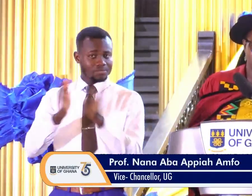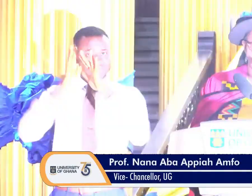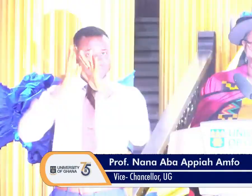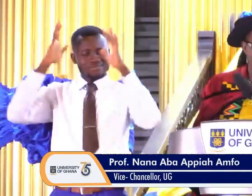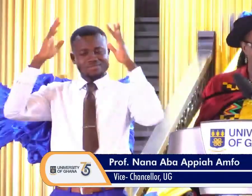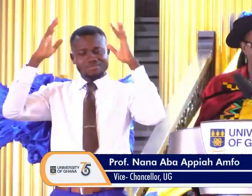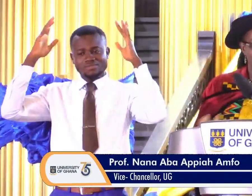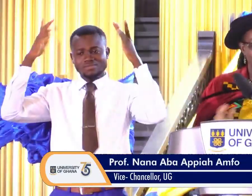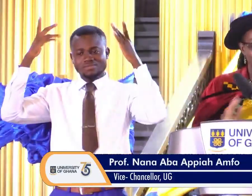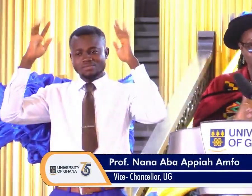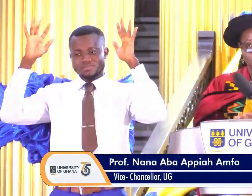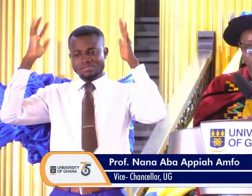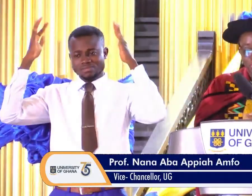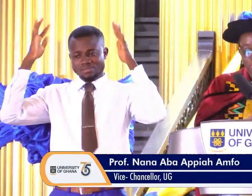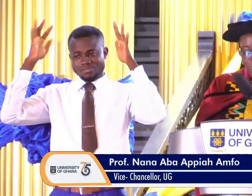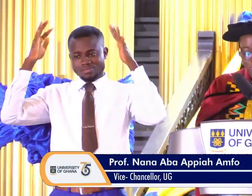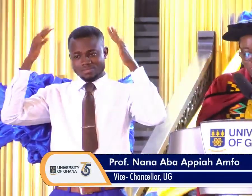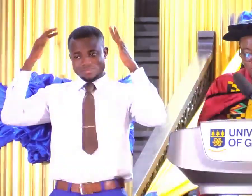outstanding scholar.